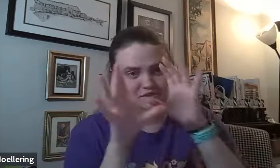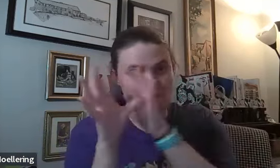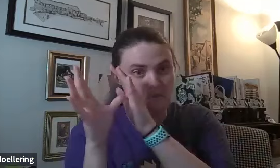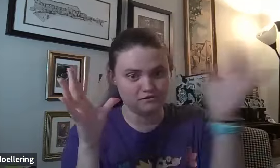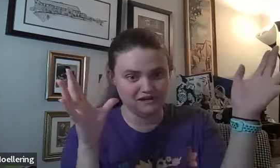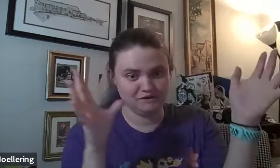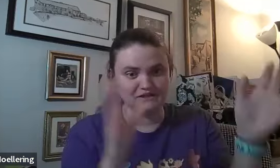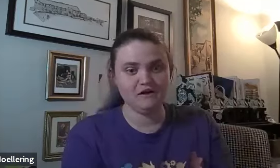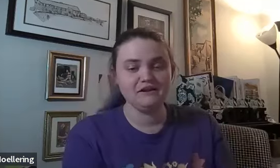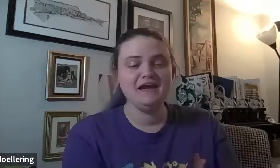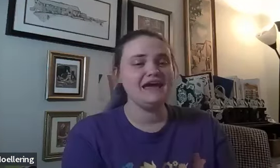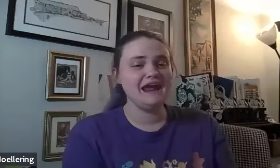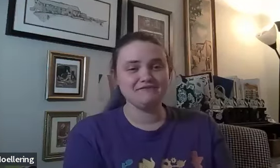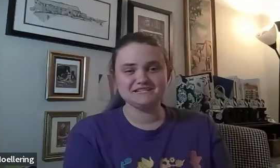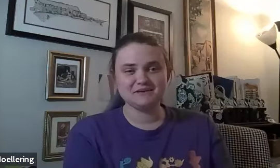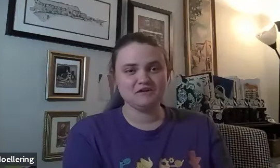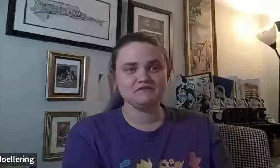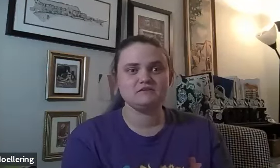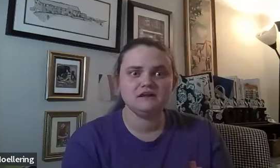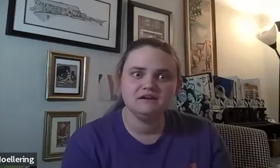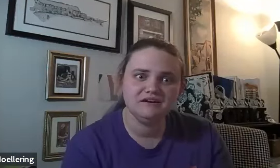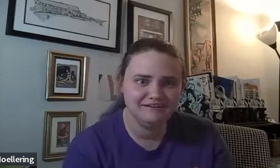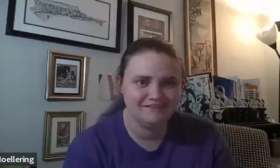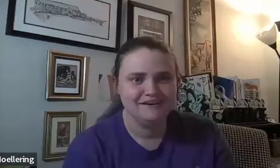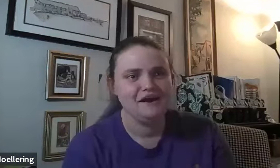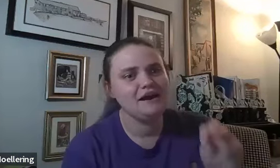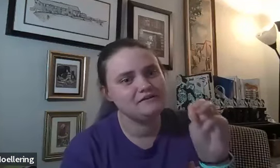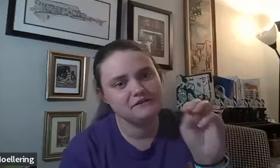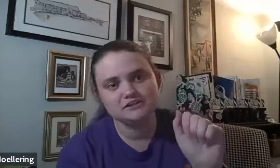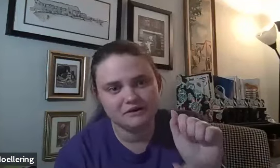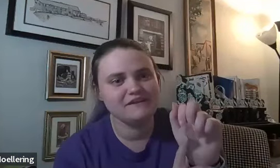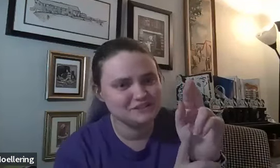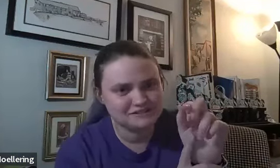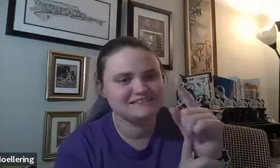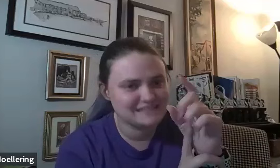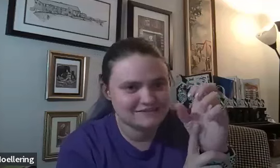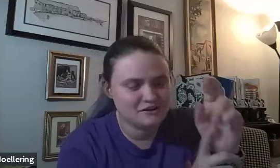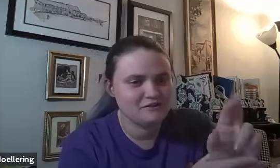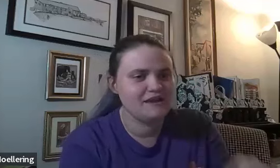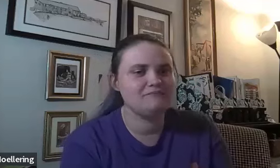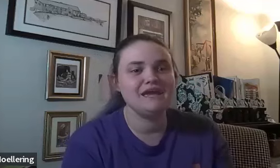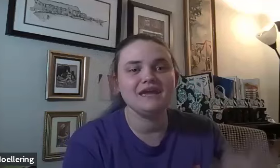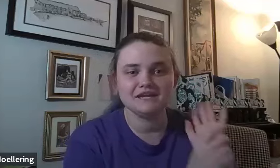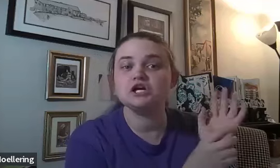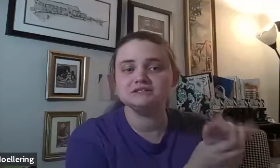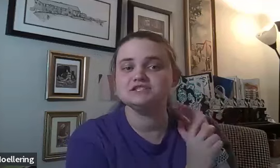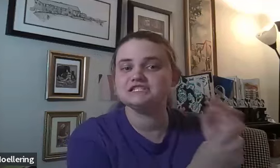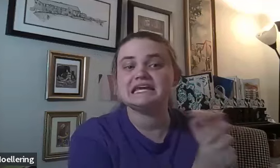So Margaret and really long. And every time we go over there, they're like, I got a finger spell, and they start to sit there and they're like, my hand hurts just saying